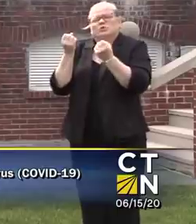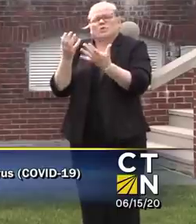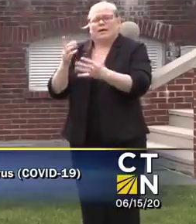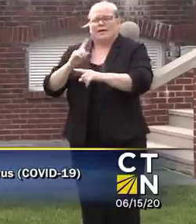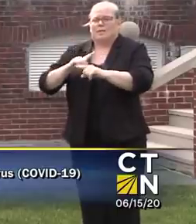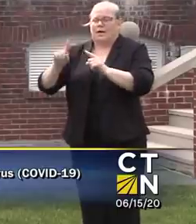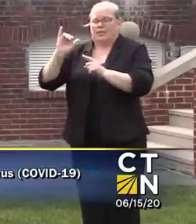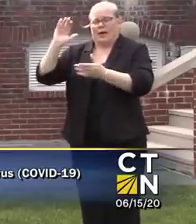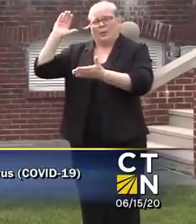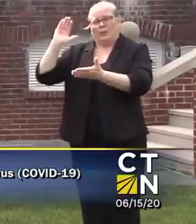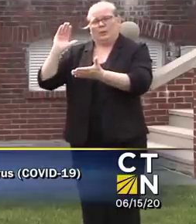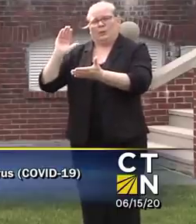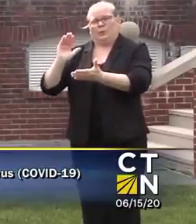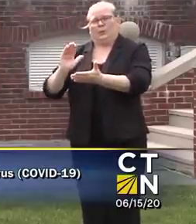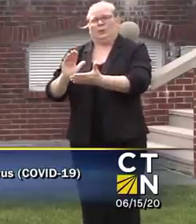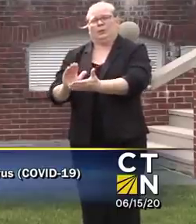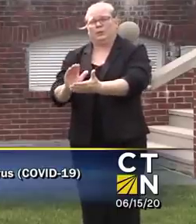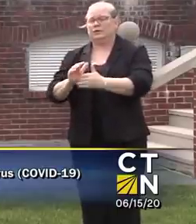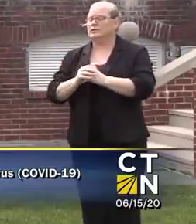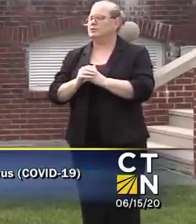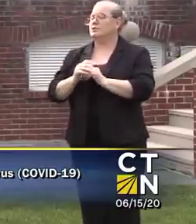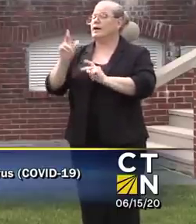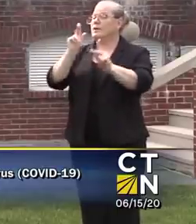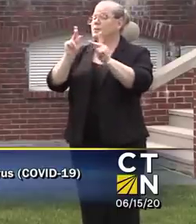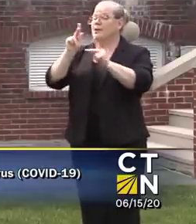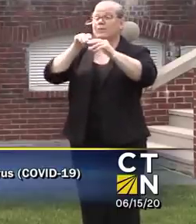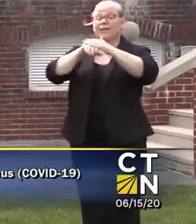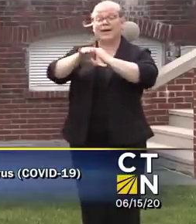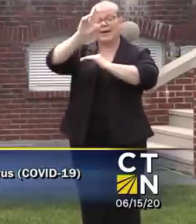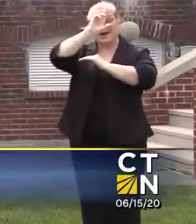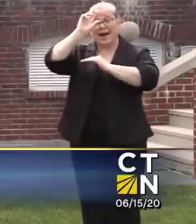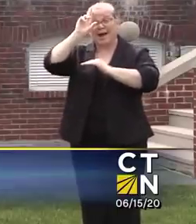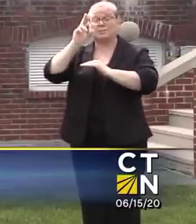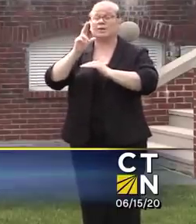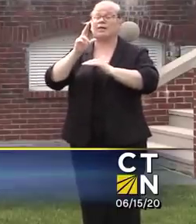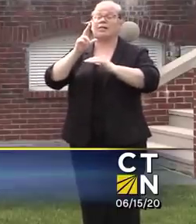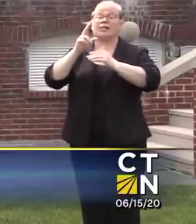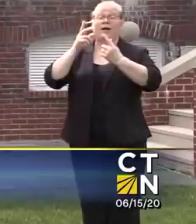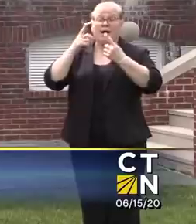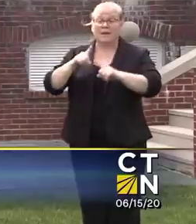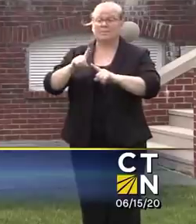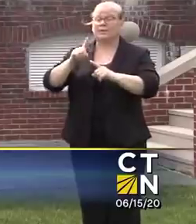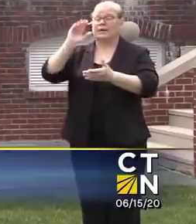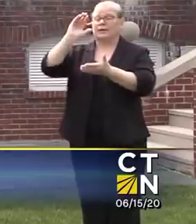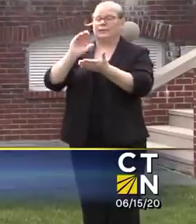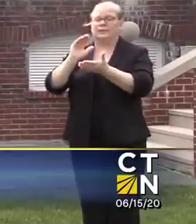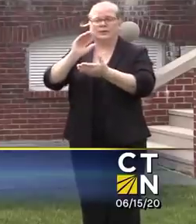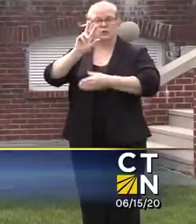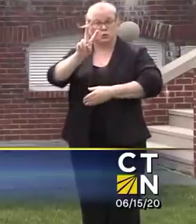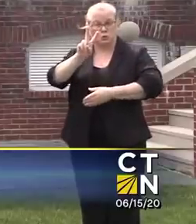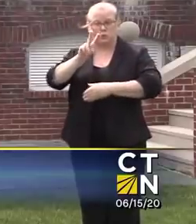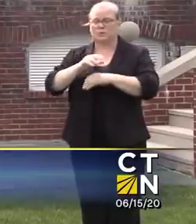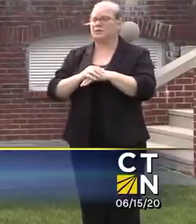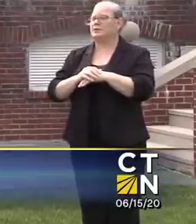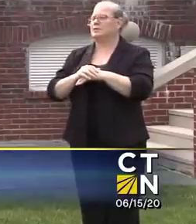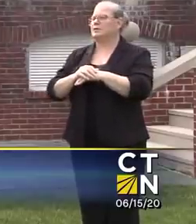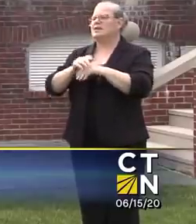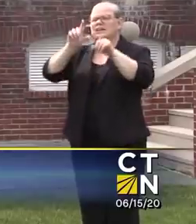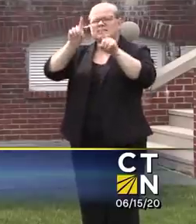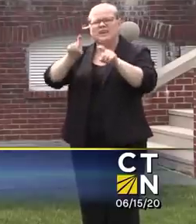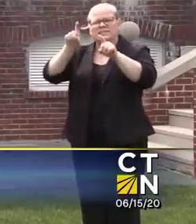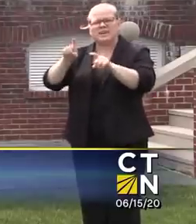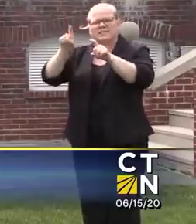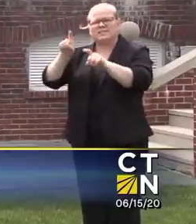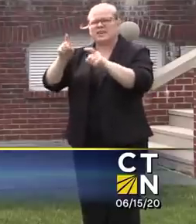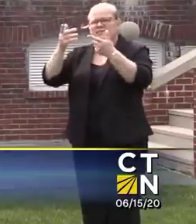2 fewer hospitalizations. Over 7,000 tests performed. You can take